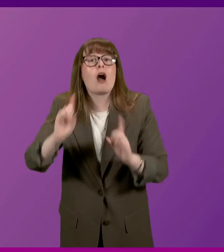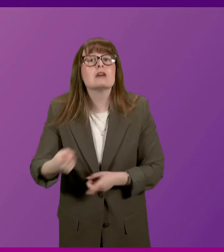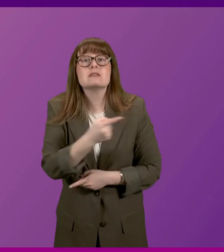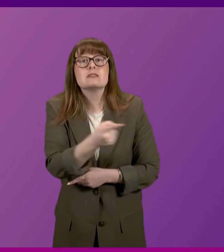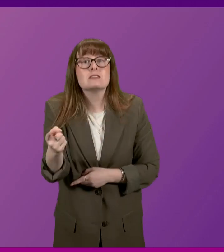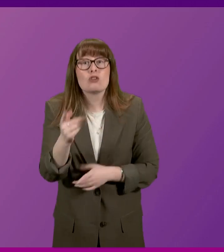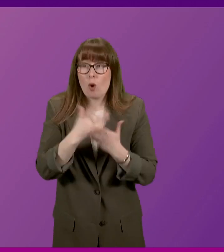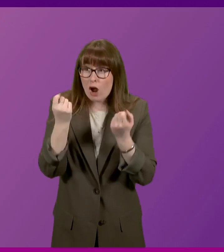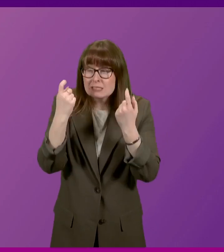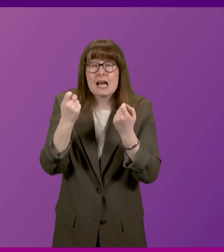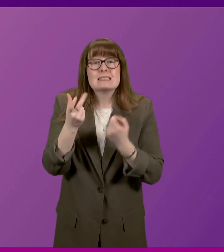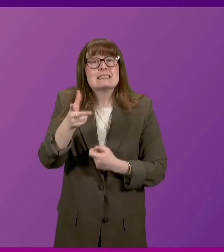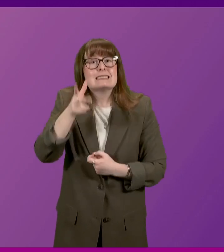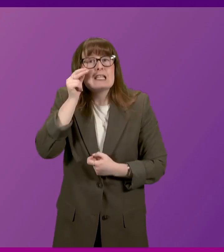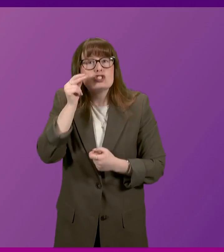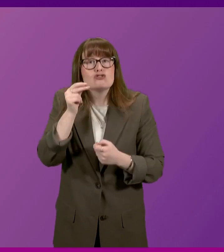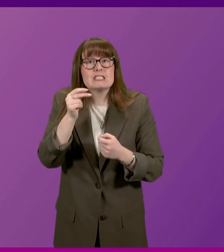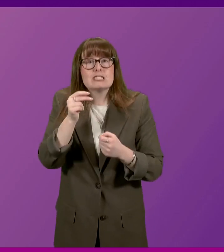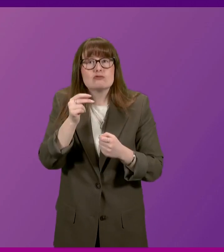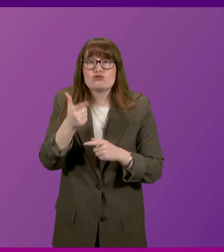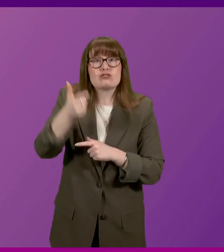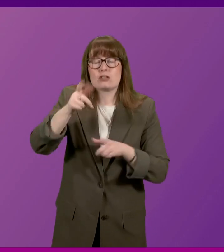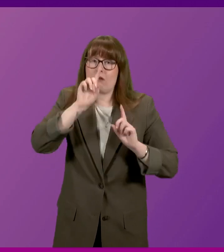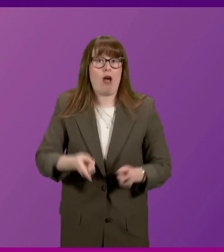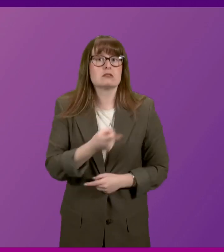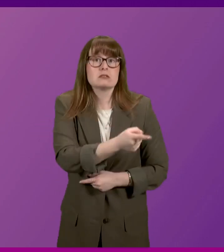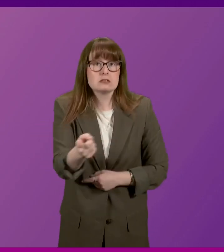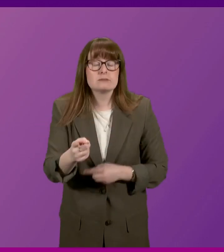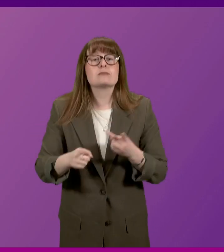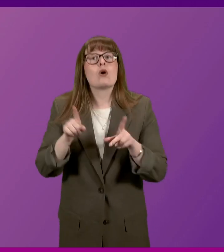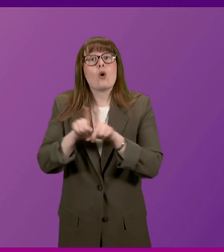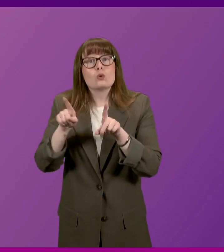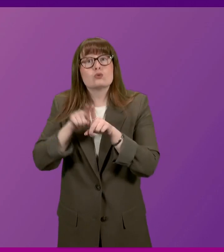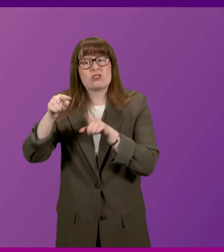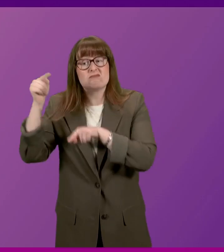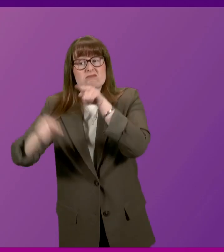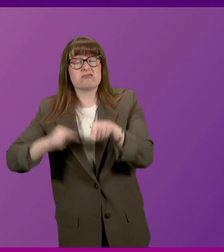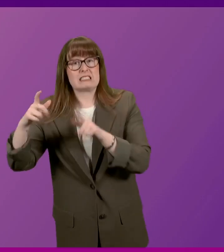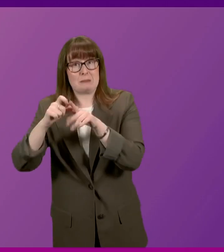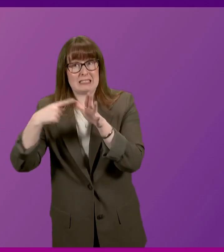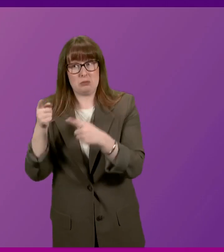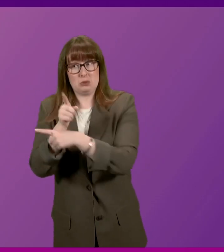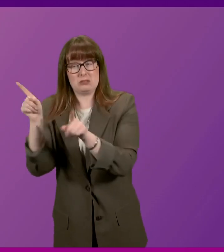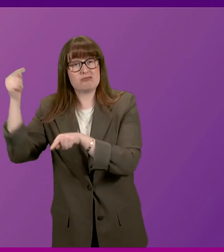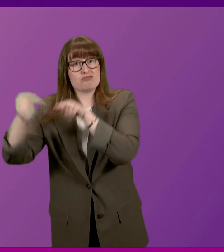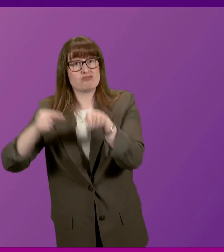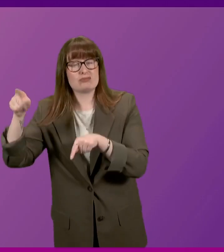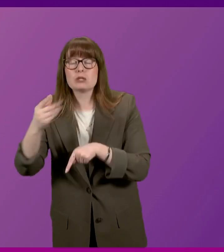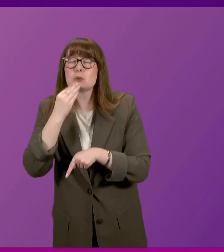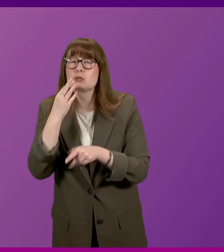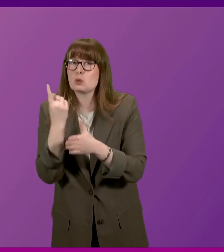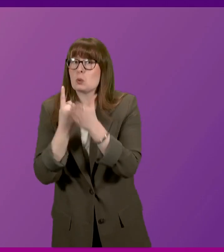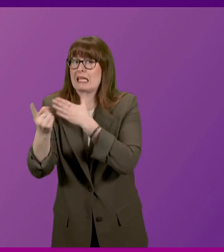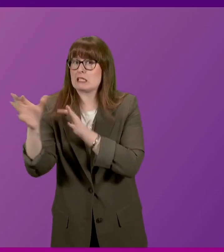specific sensory triggers. Furthermore, perpetrators of domestic abuse unfortunately use unique